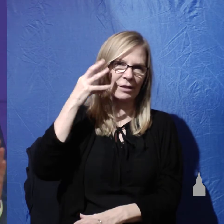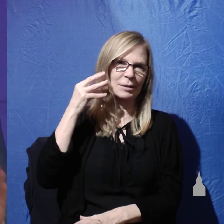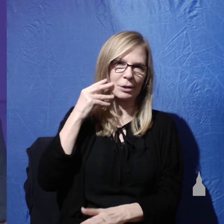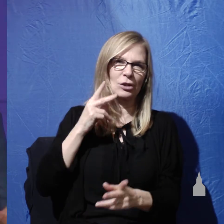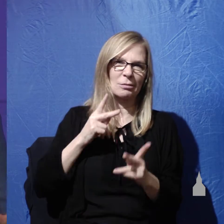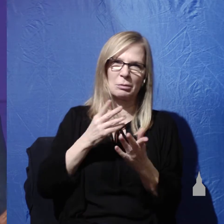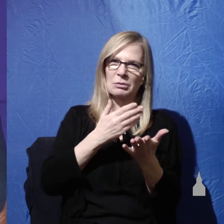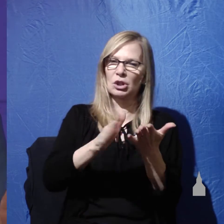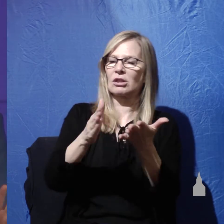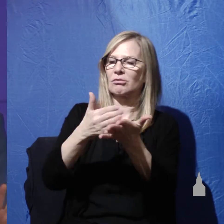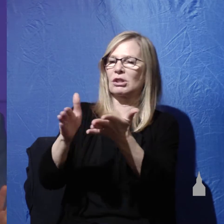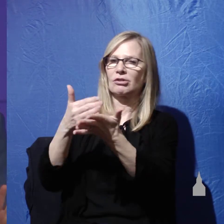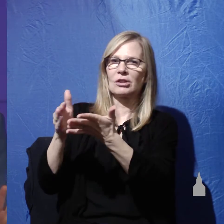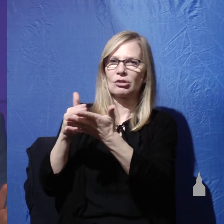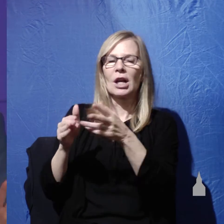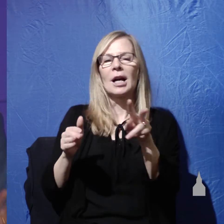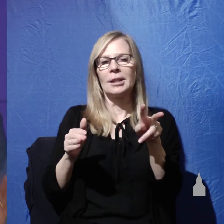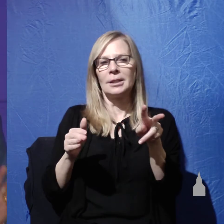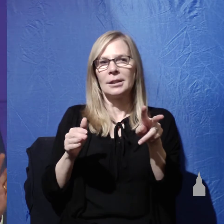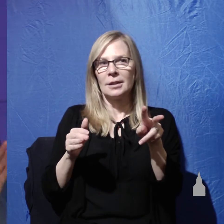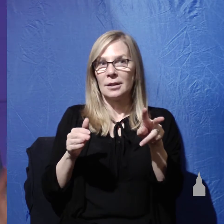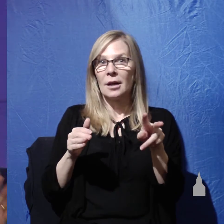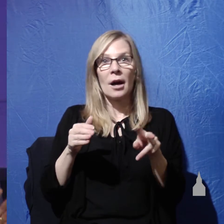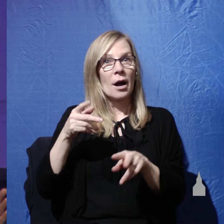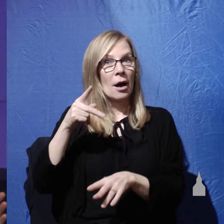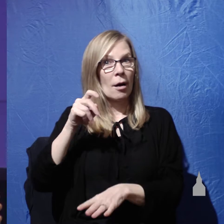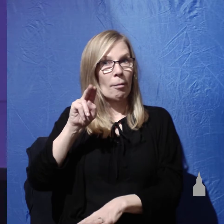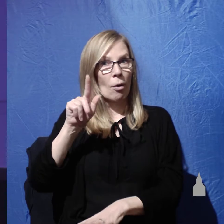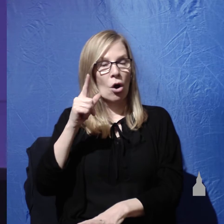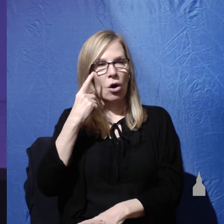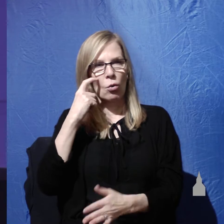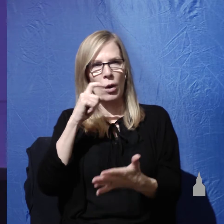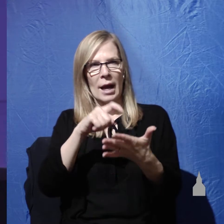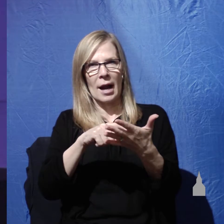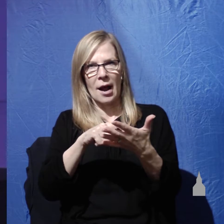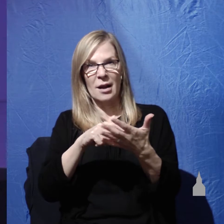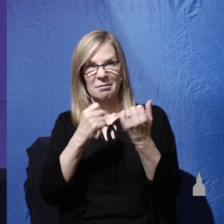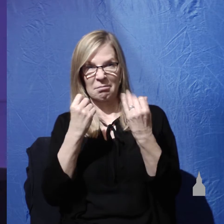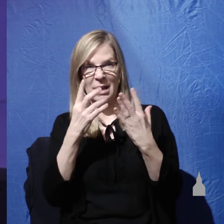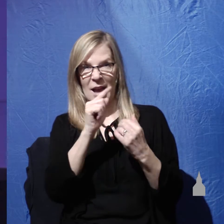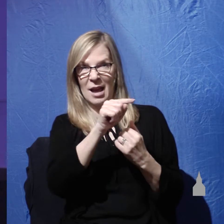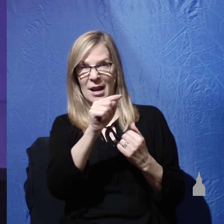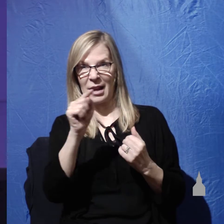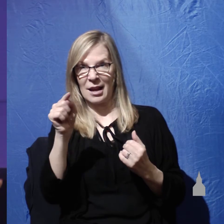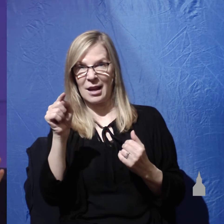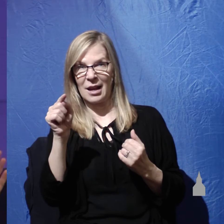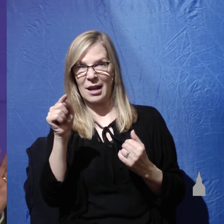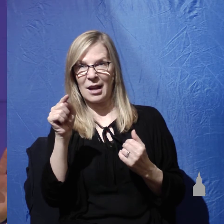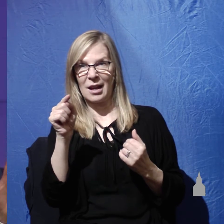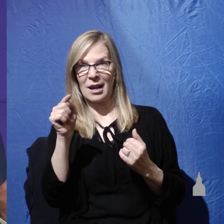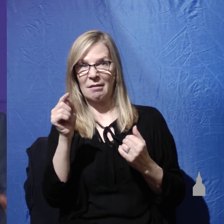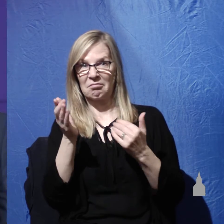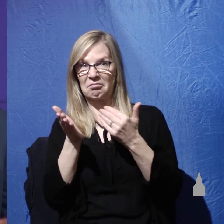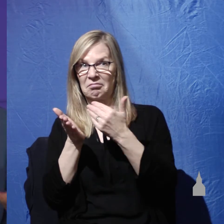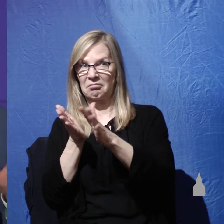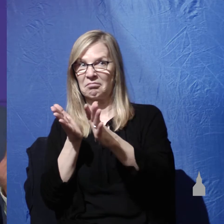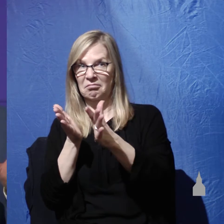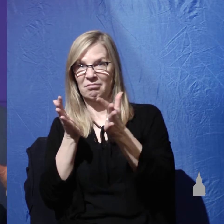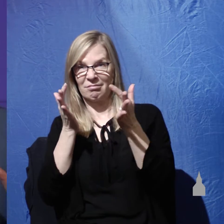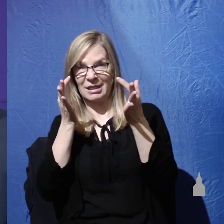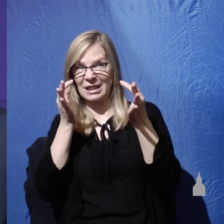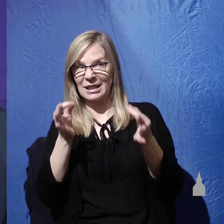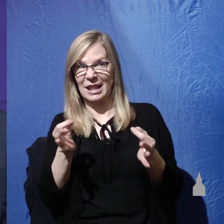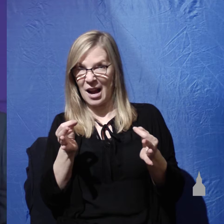those who rejected the gospel, once Paul realized that many who had heard him that day